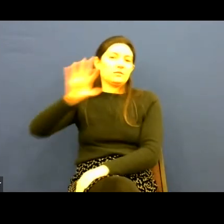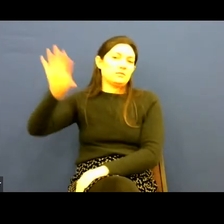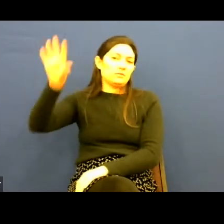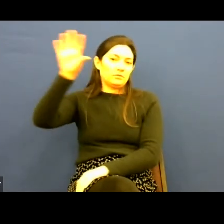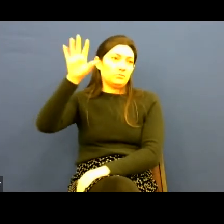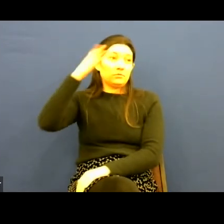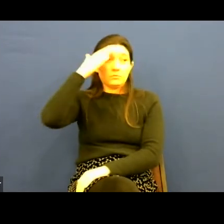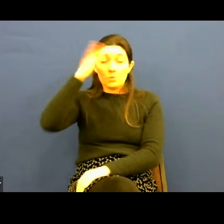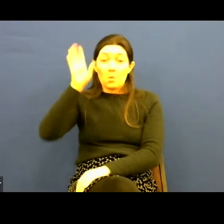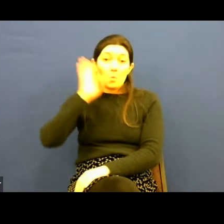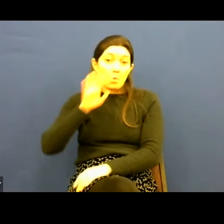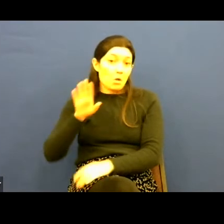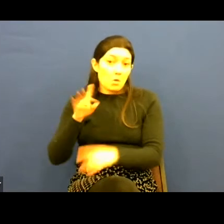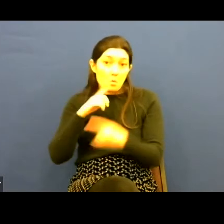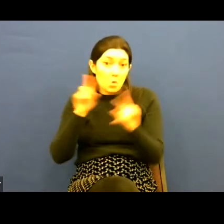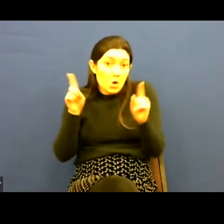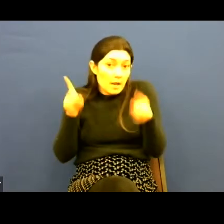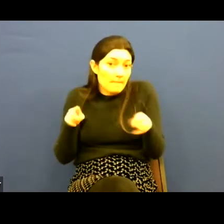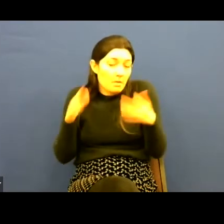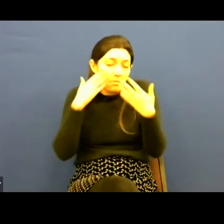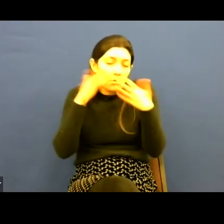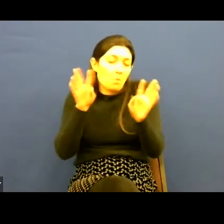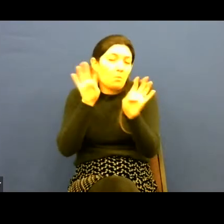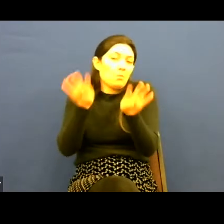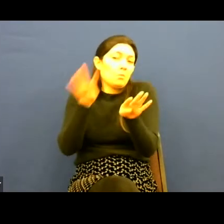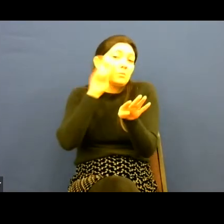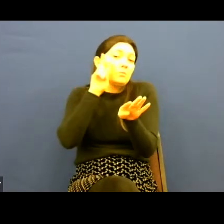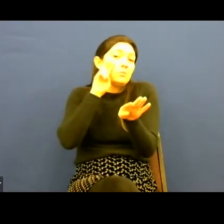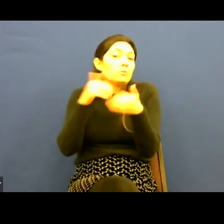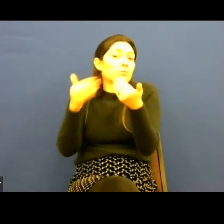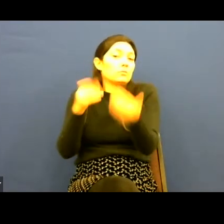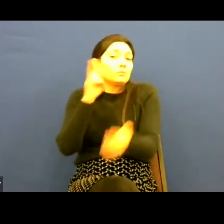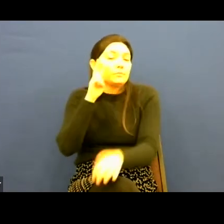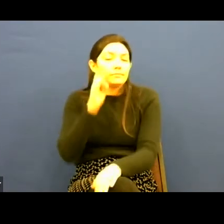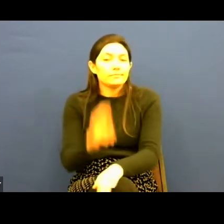I don't know that there is, but we will see what we can do.